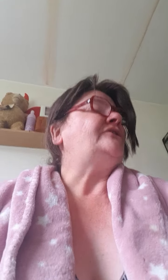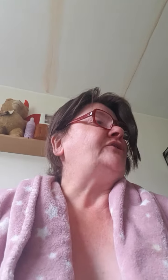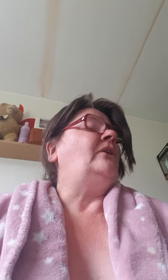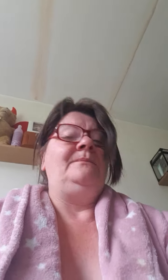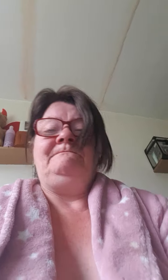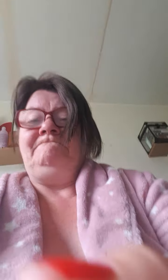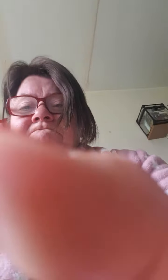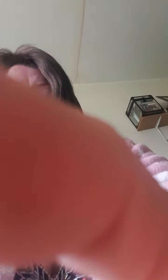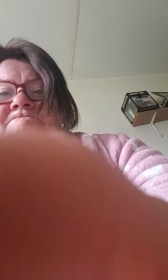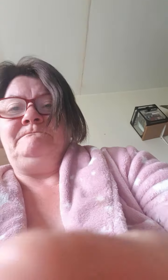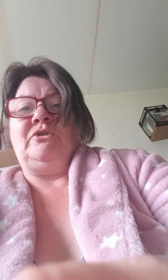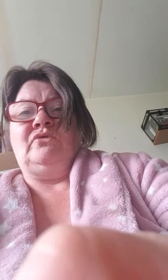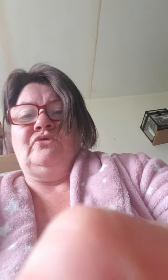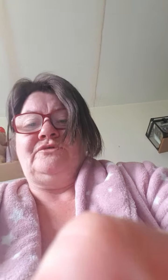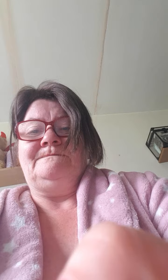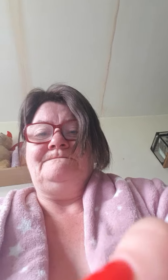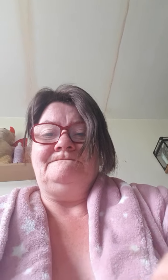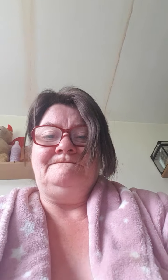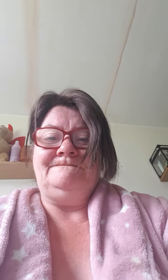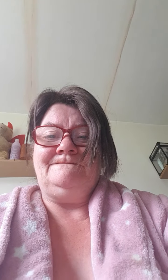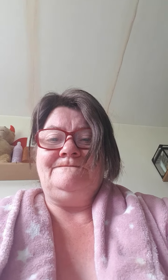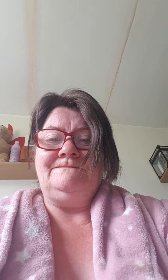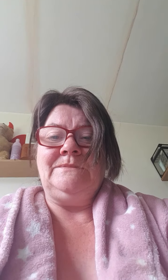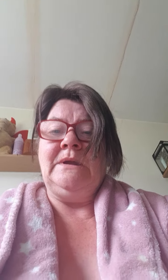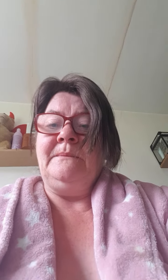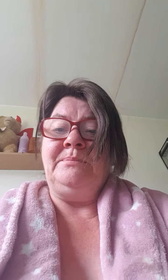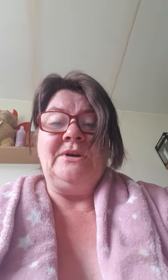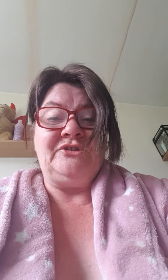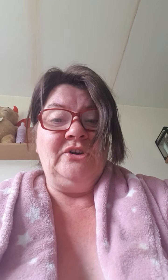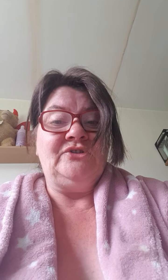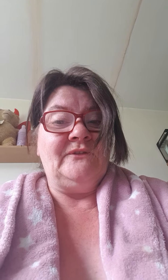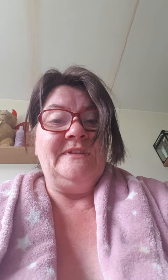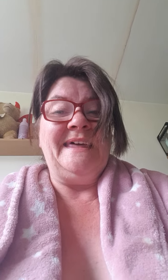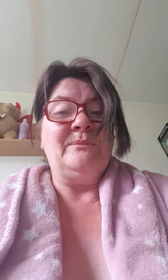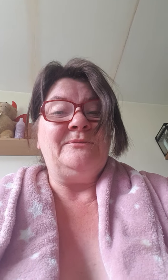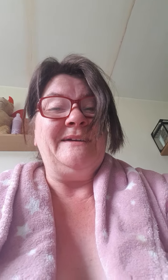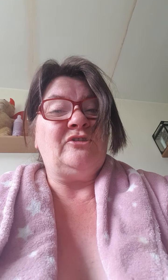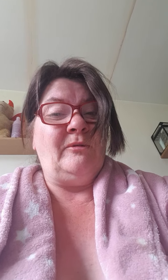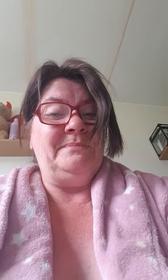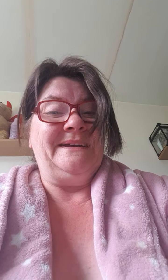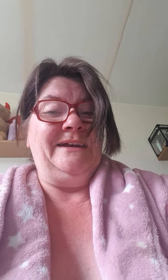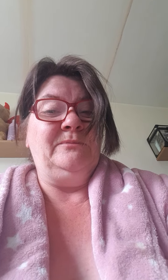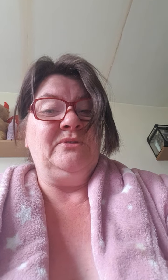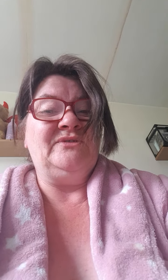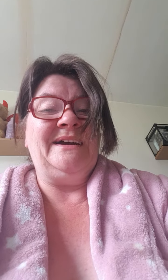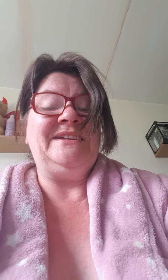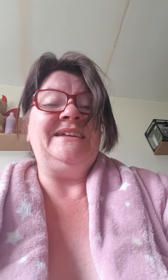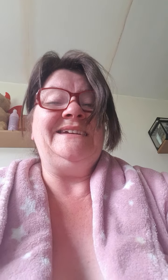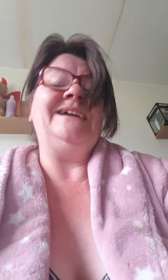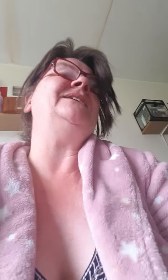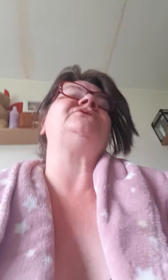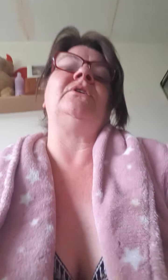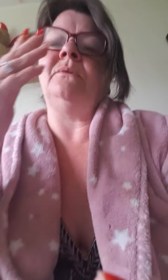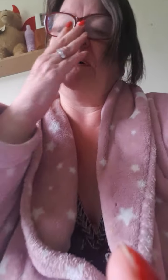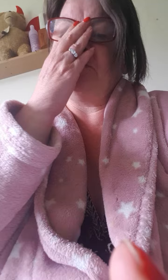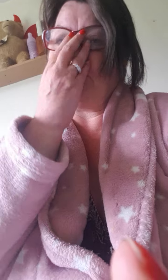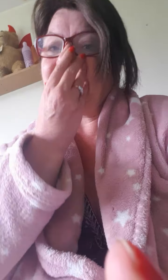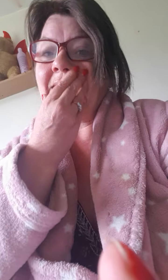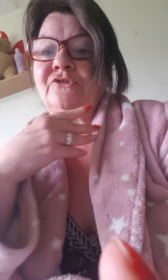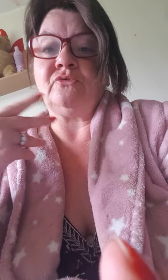Alexa, pause. But I tell you something, that was a bit complicated because I did it years ago. I'm trying to catch up